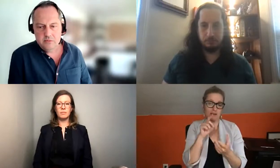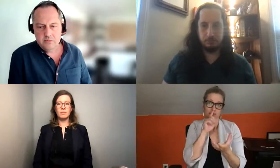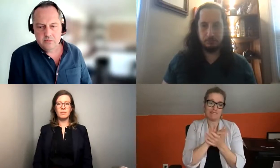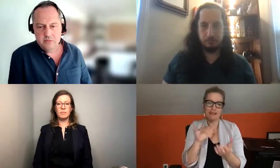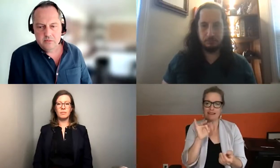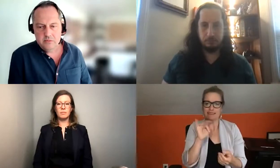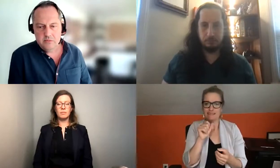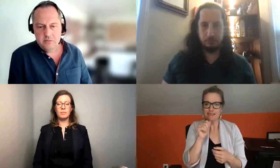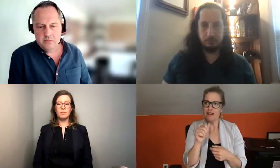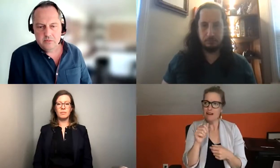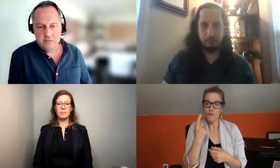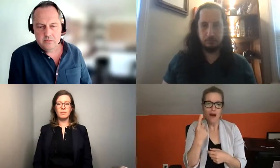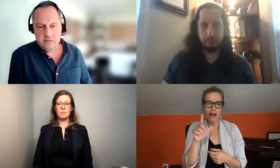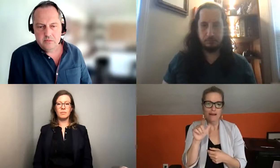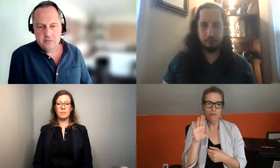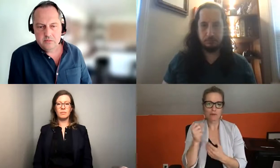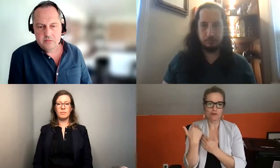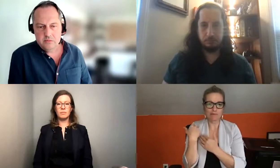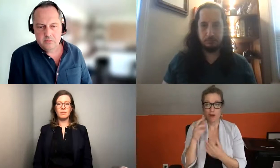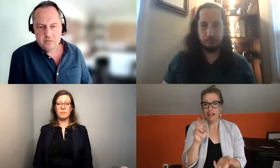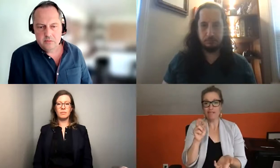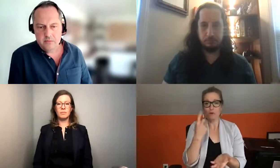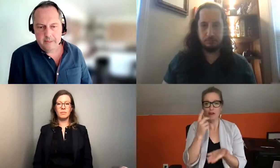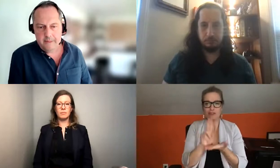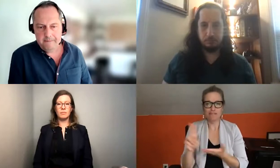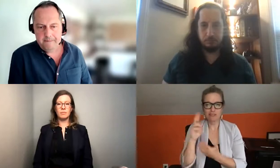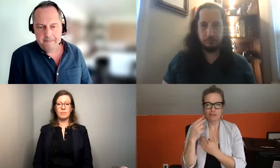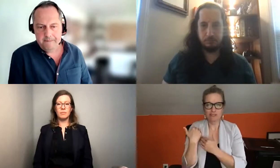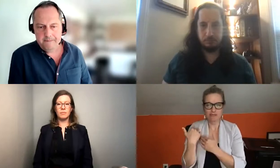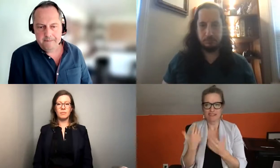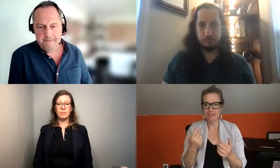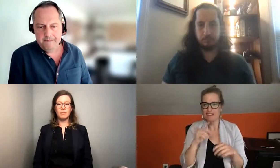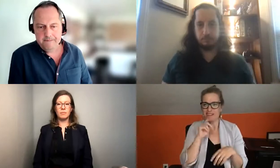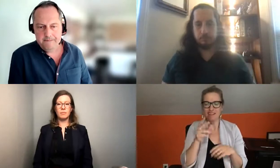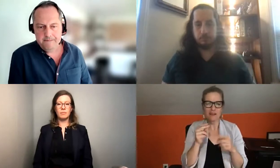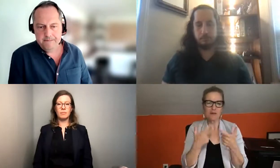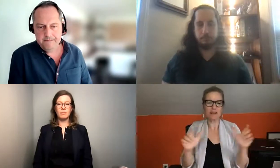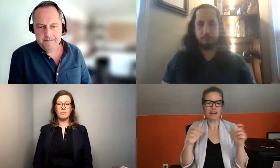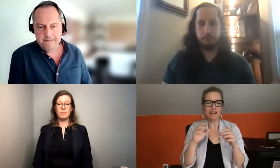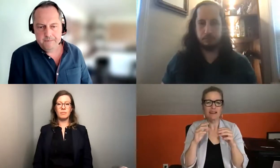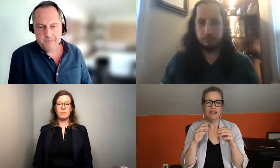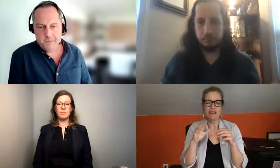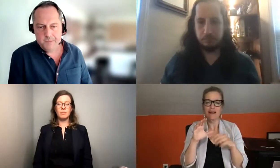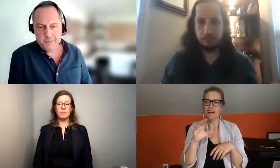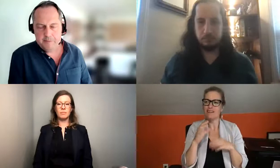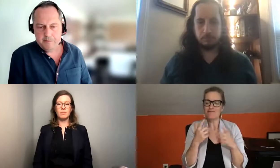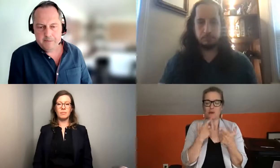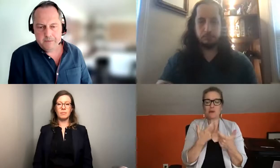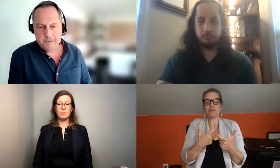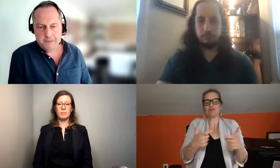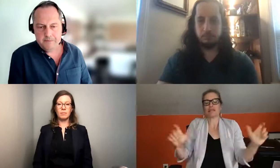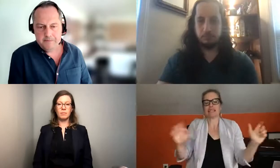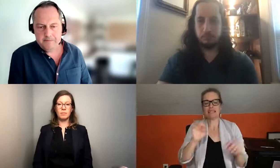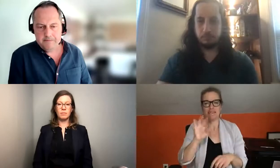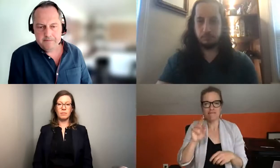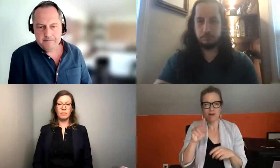sign tech, and discuss these. And I believe that it's not just one lab or even one university that's responsible.